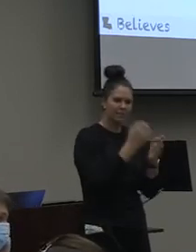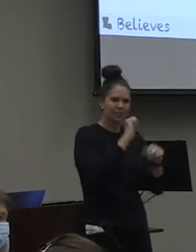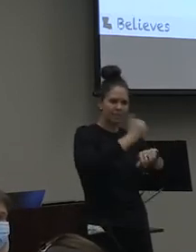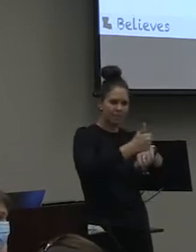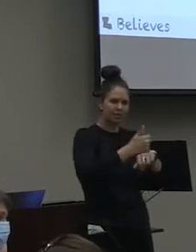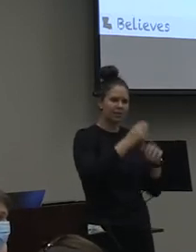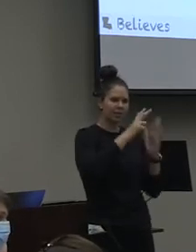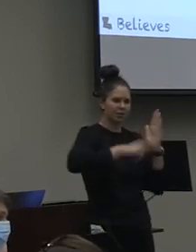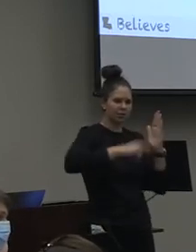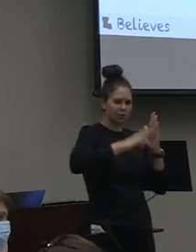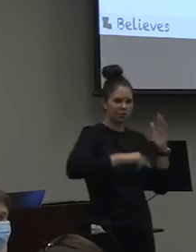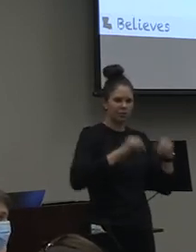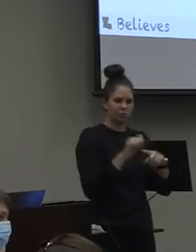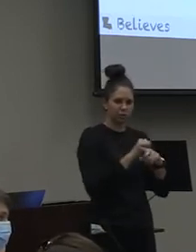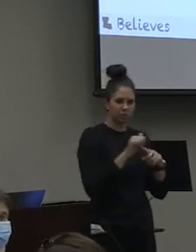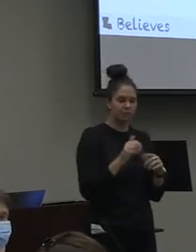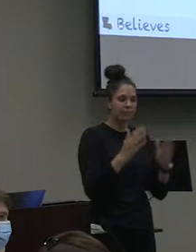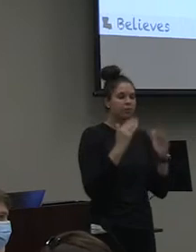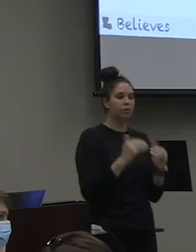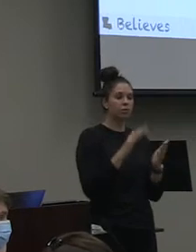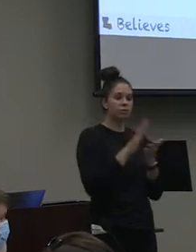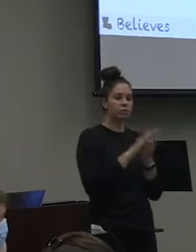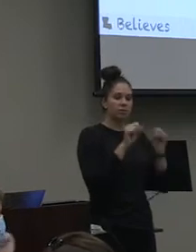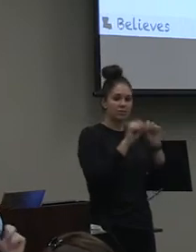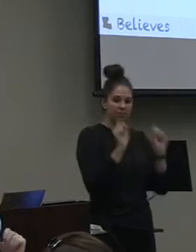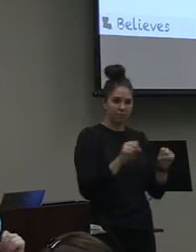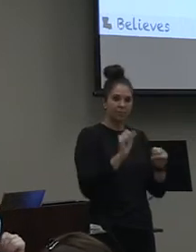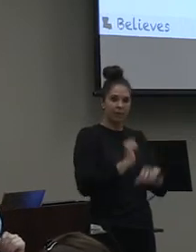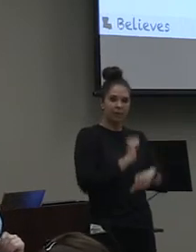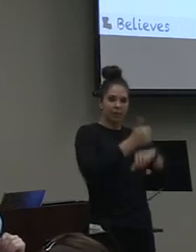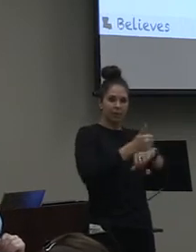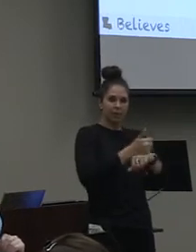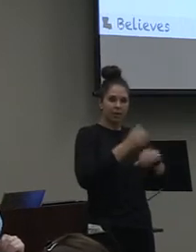practices, that school systems implement